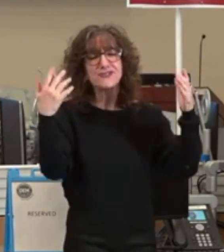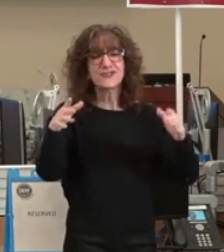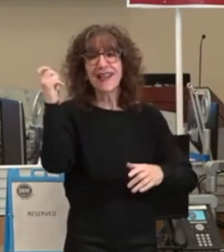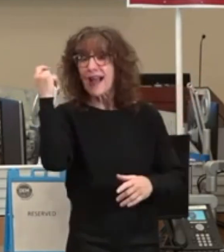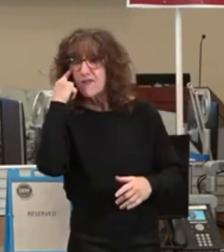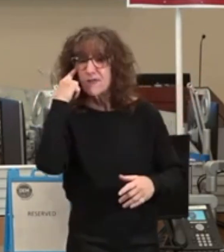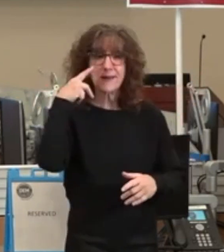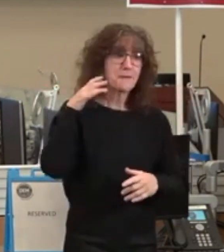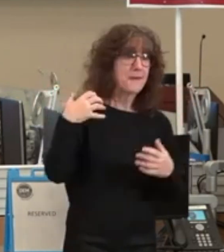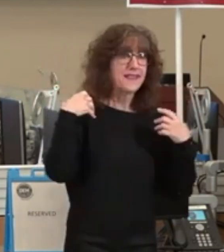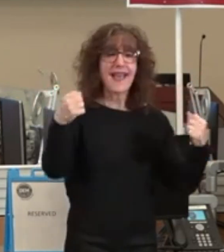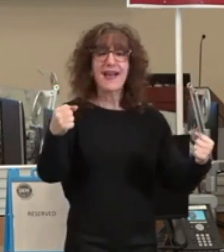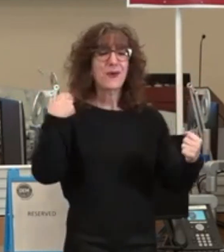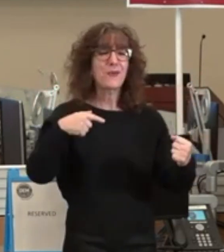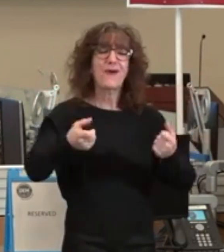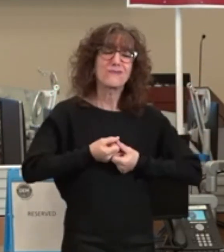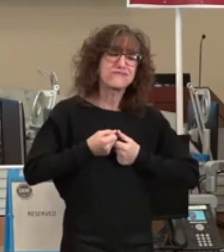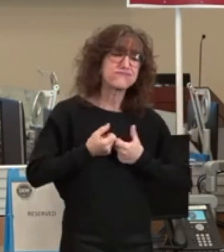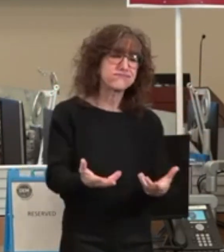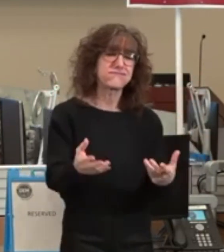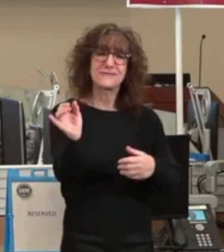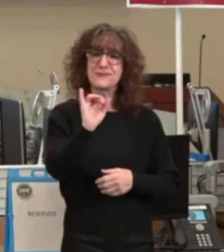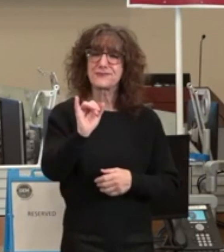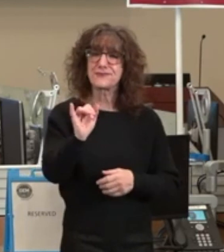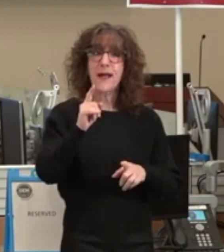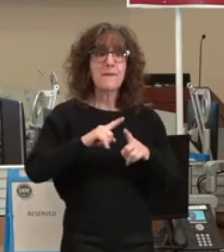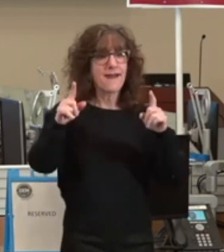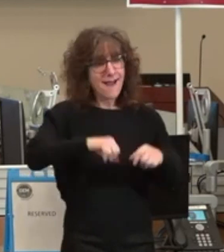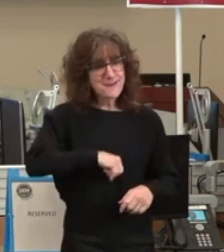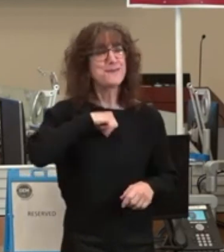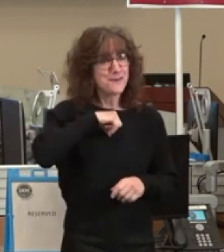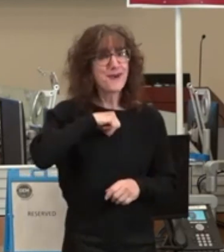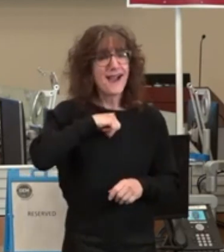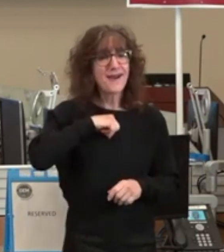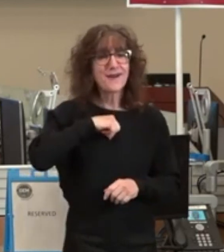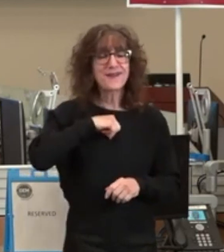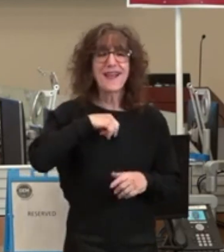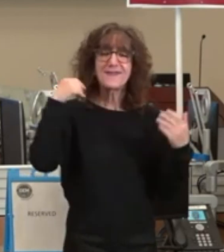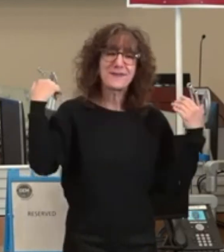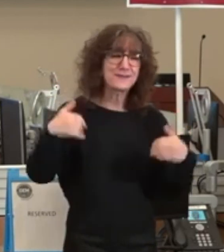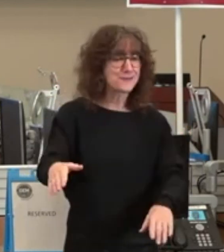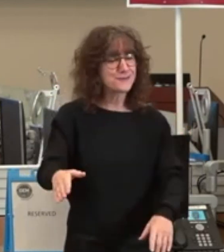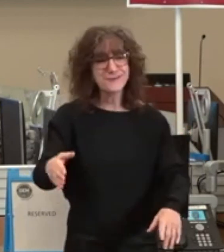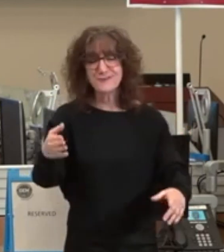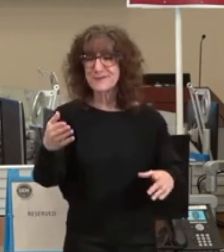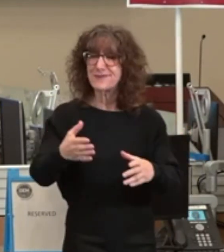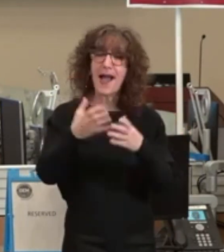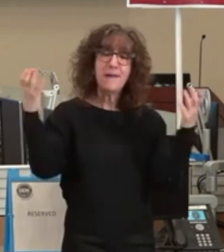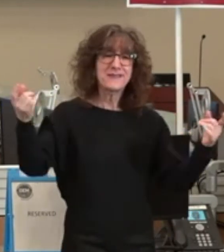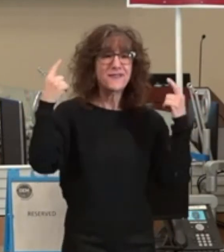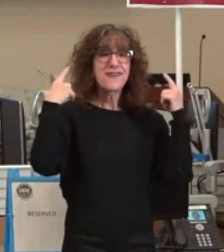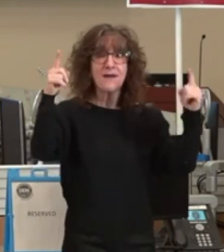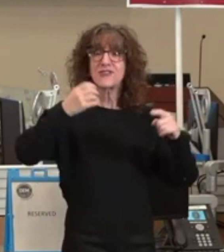government, those of us in public health, we're tired too. But I am so proud of how far we have all come and